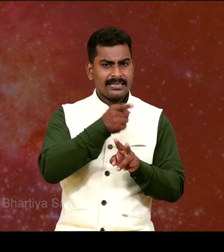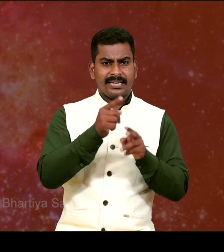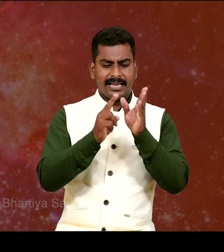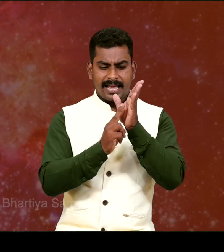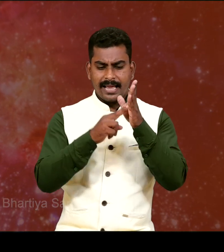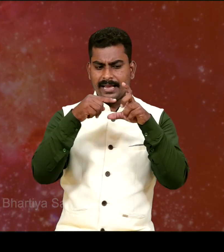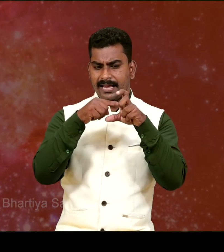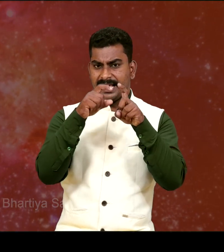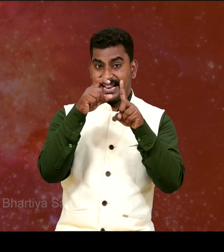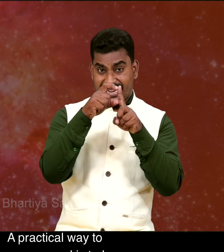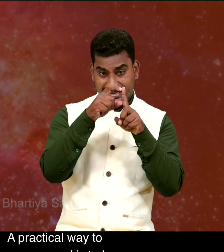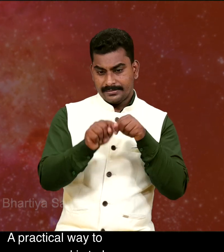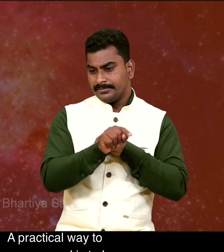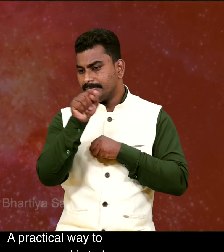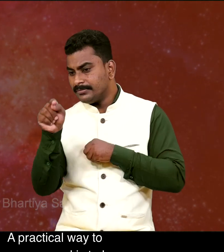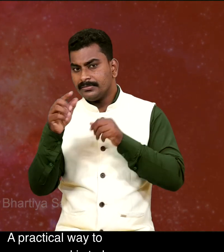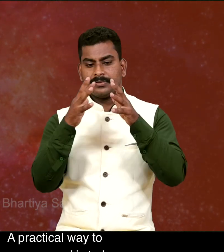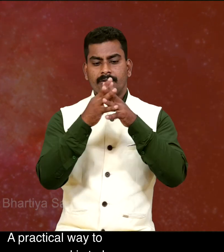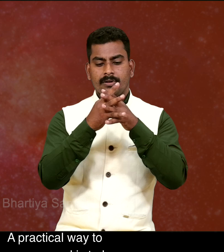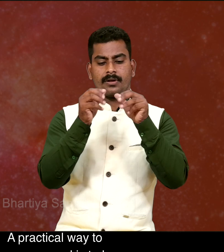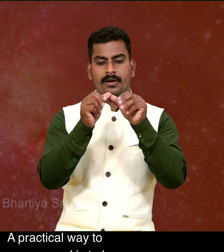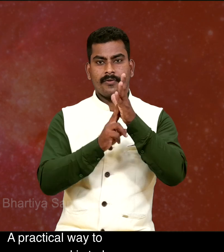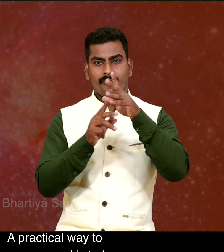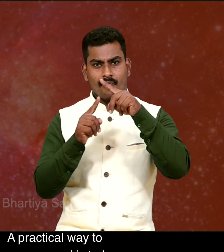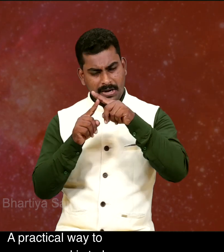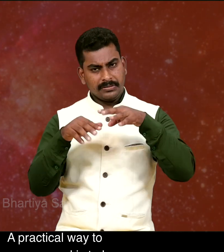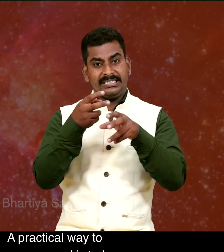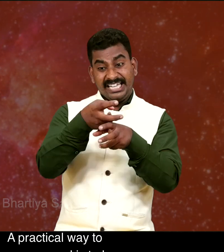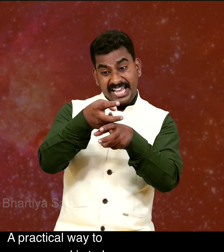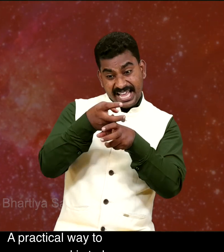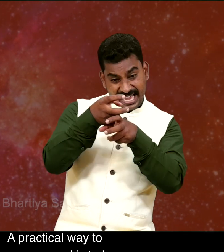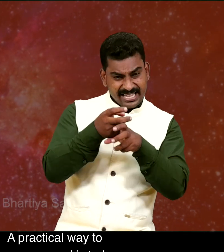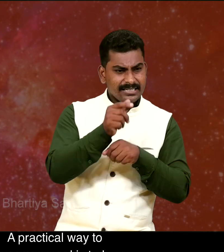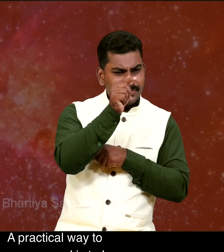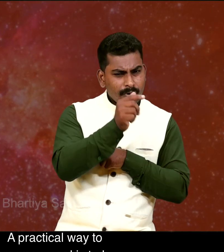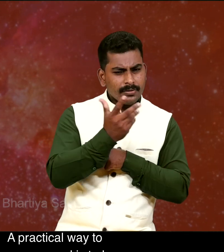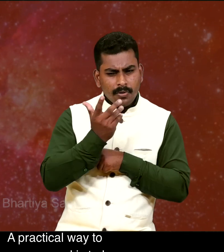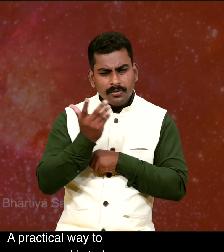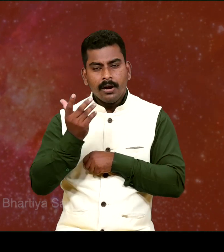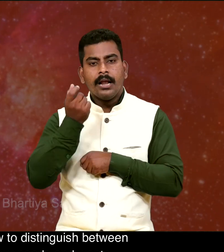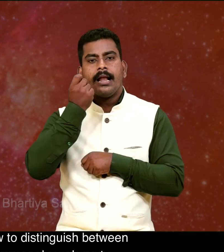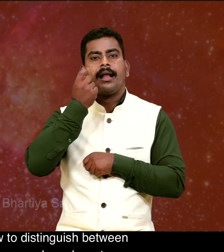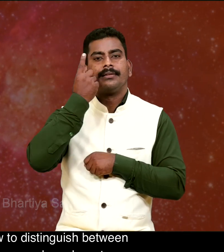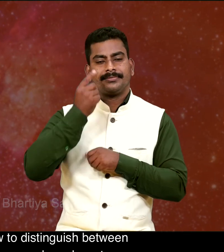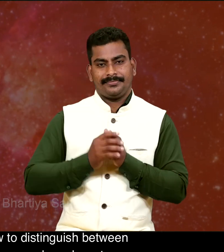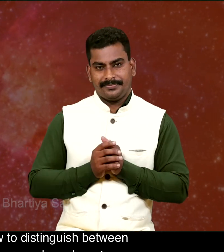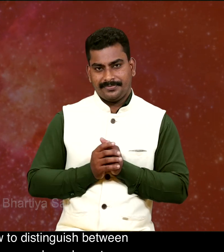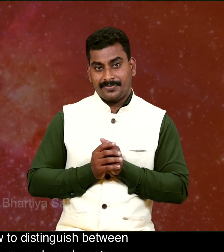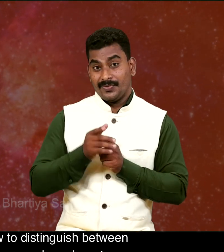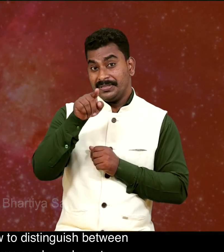A practical way to overpower greed is to learn how to distinguish between